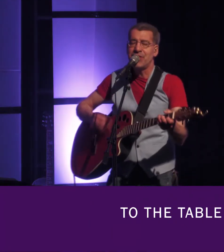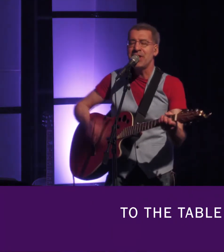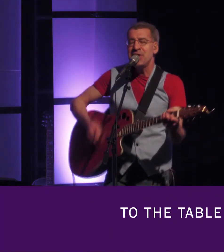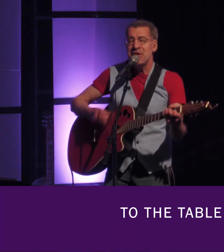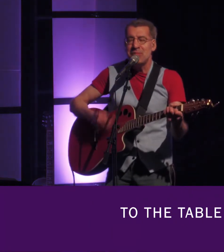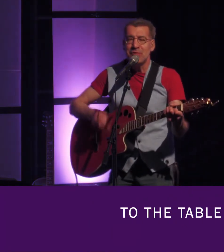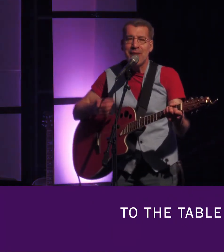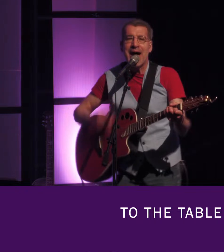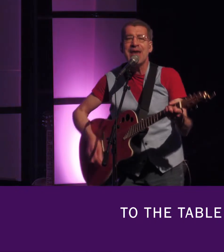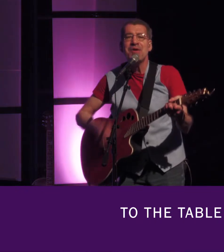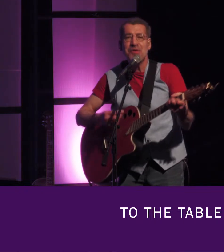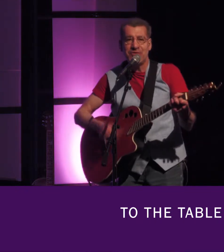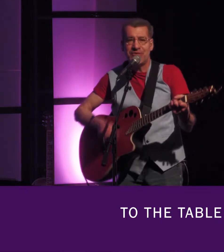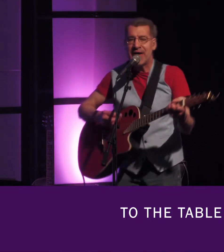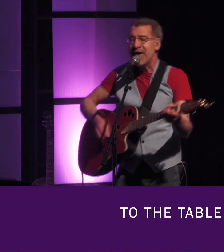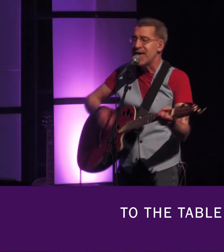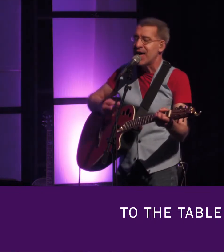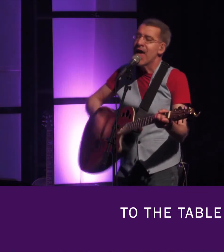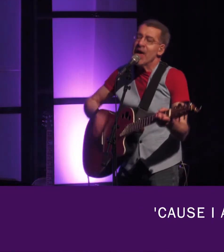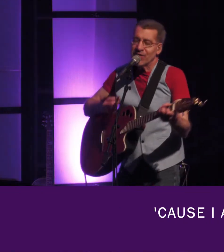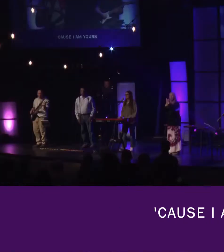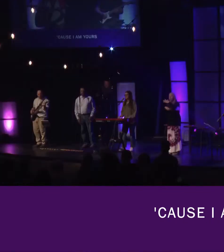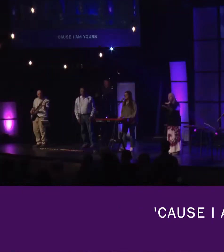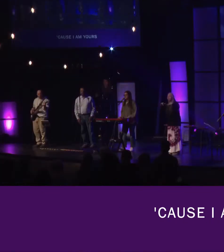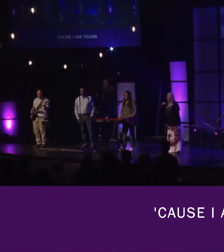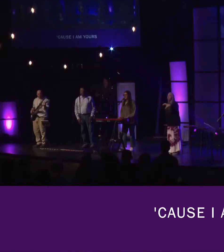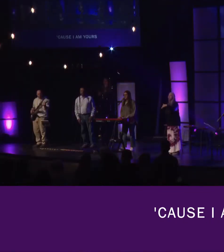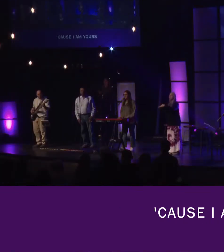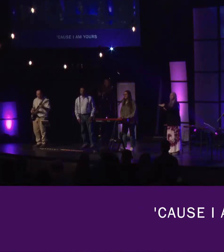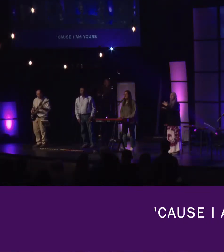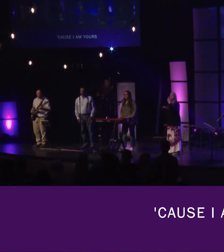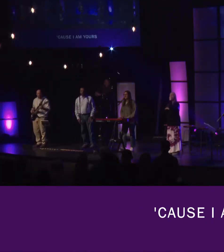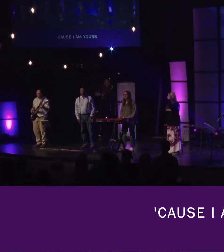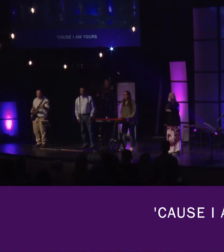the table by your side. 'Cause I am